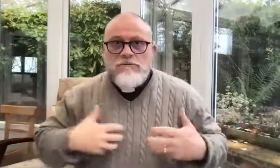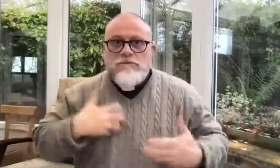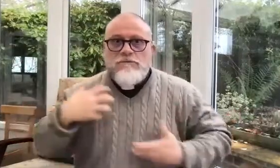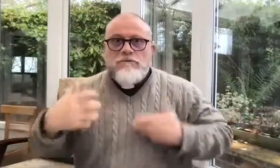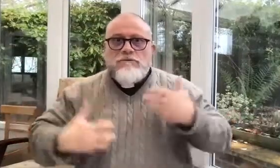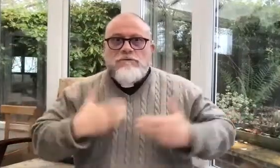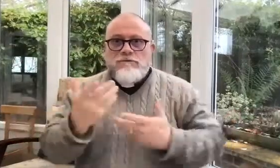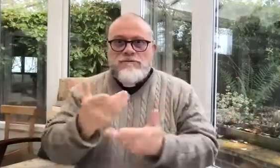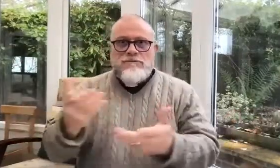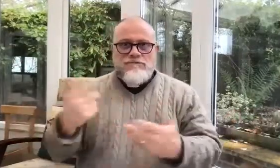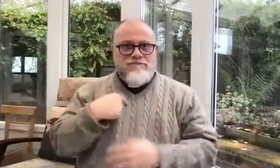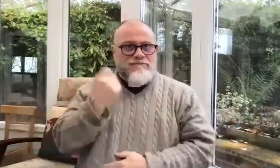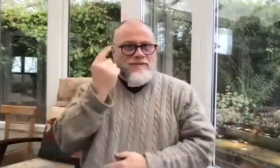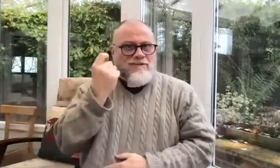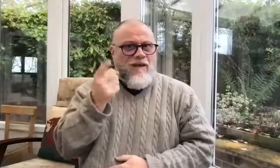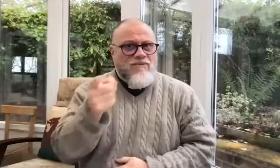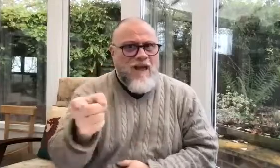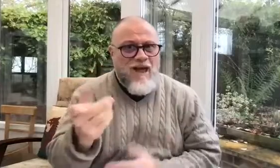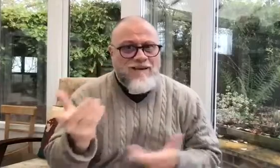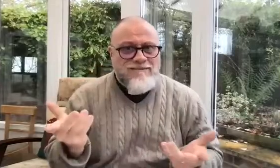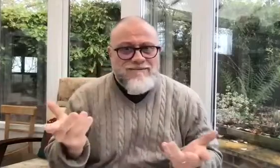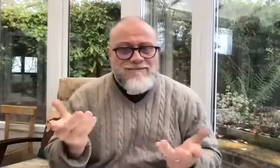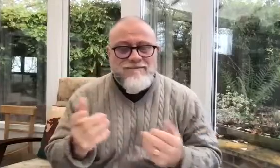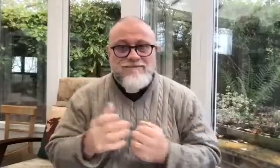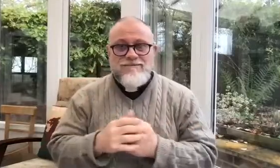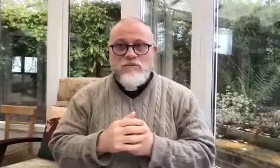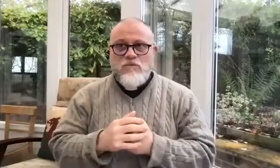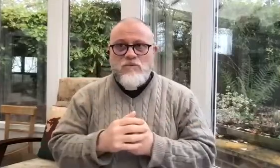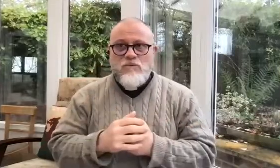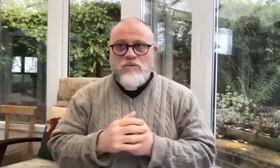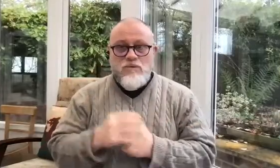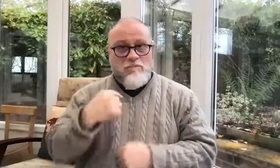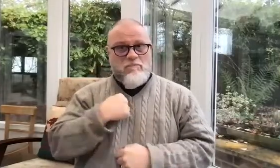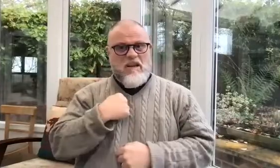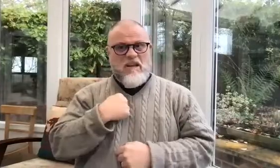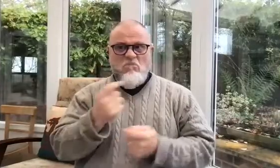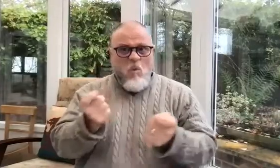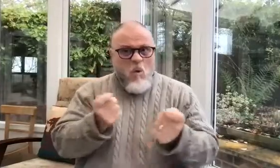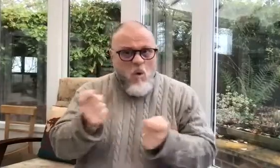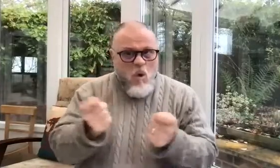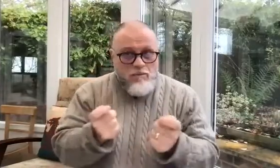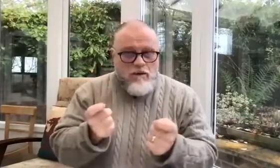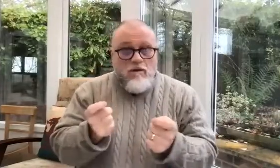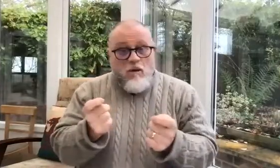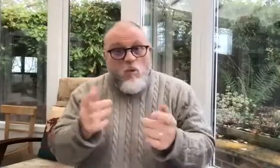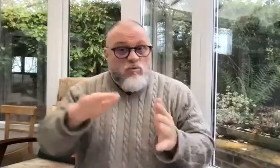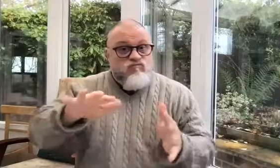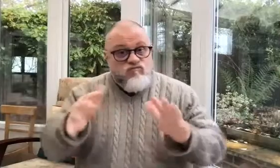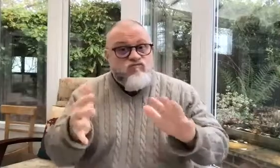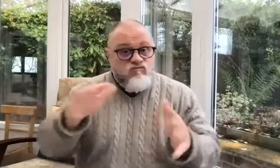read. It gets quite frustrating for us, and I understand that frustration. For me,